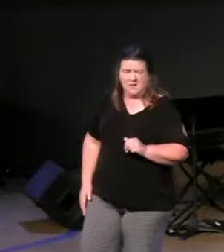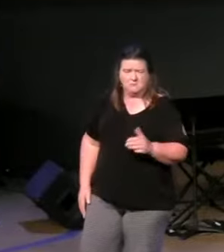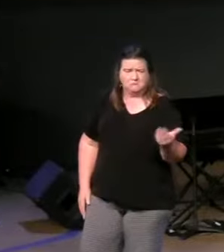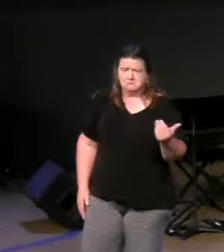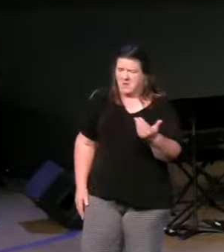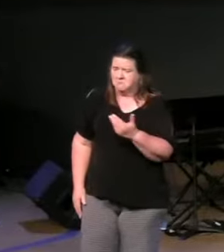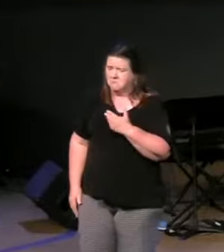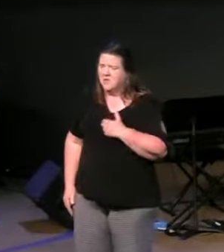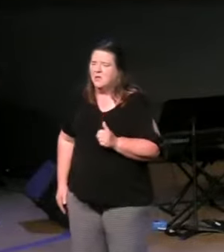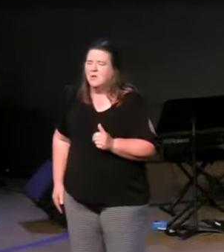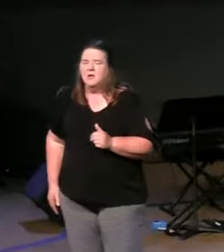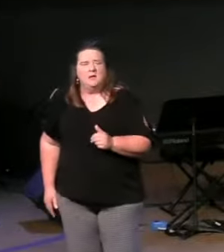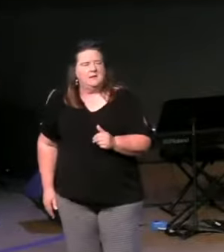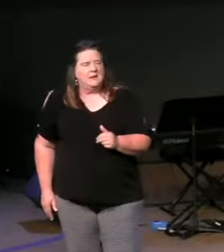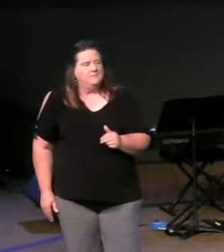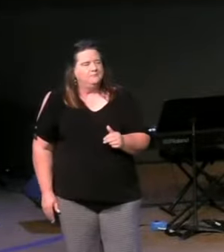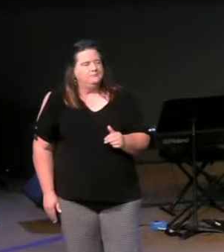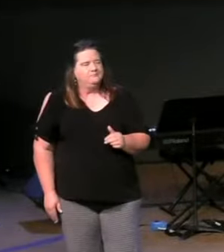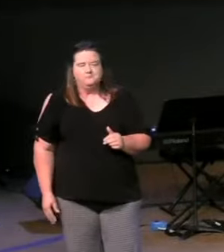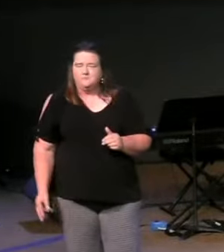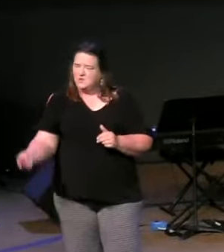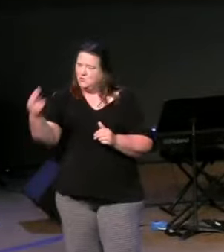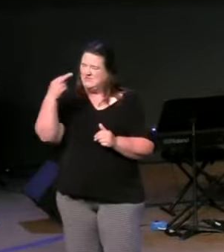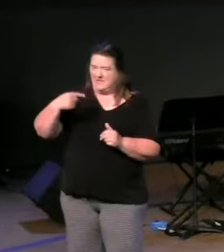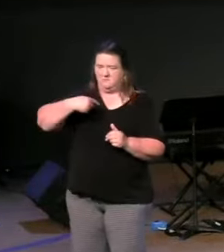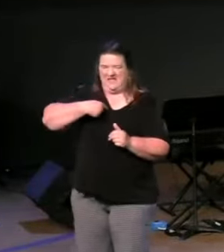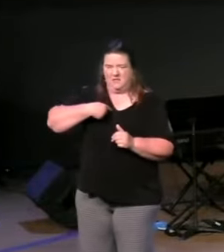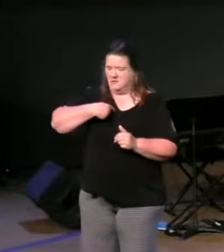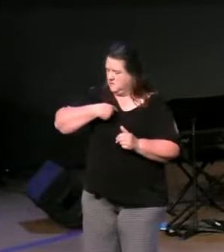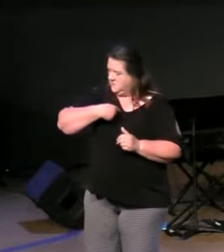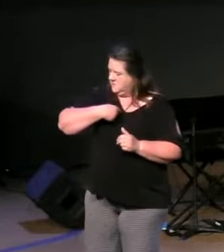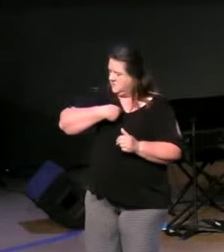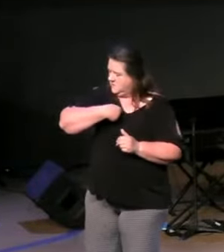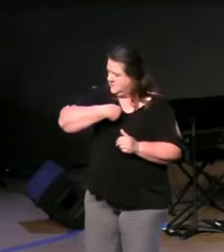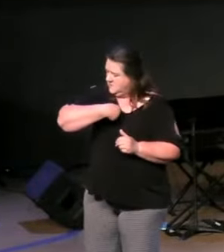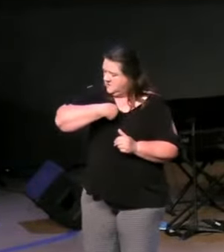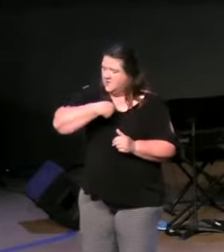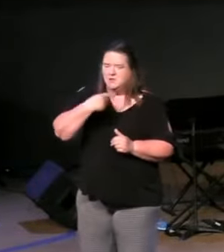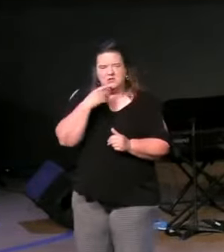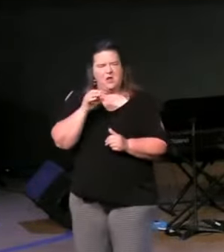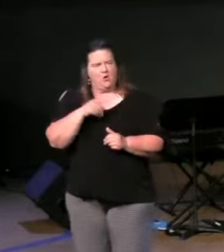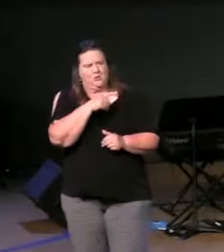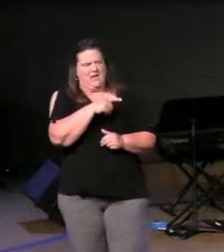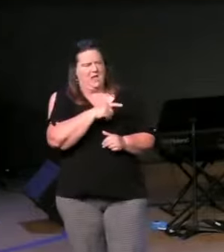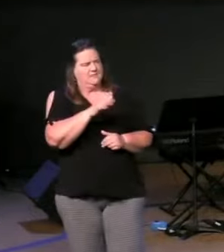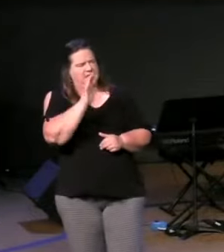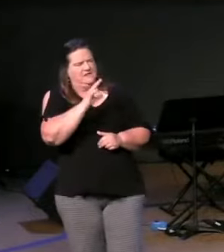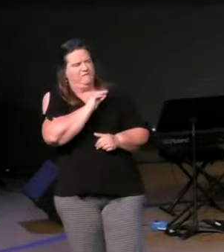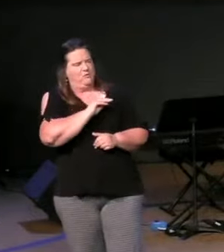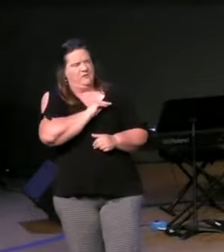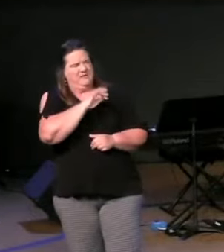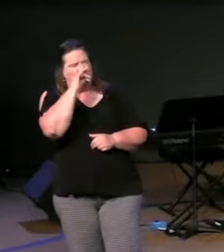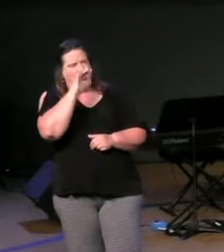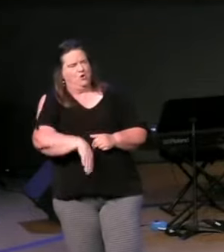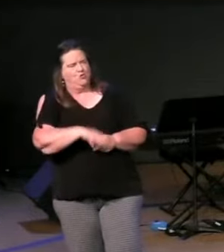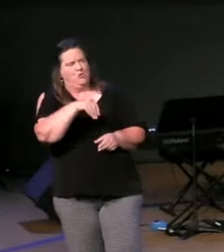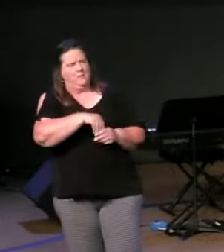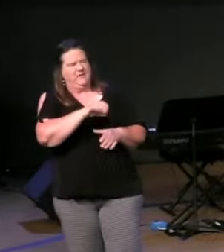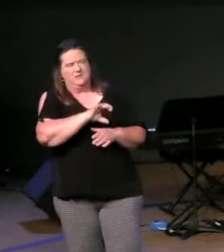Now, you guys might see me here and see, okay, well, that's a former missionary kid. I'm actually